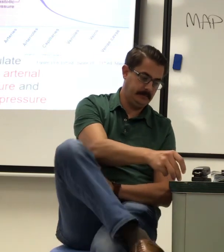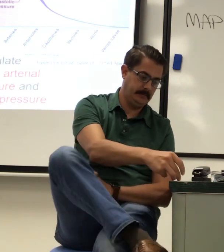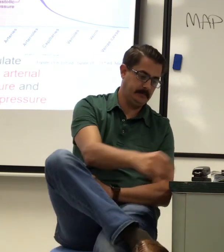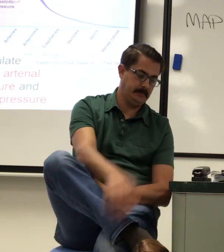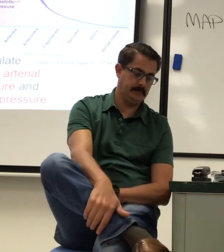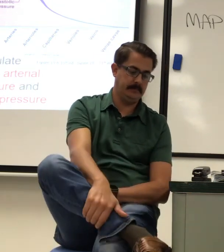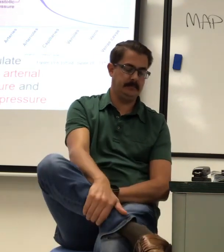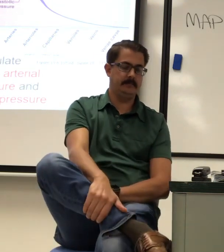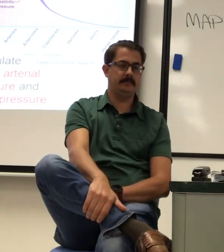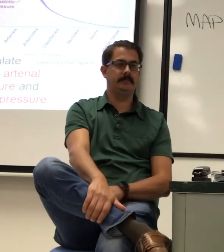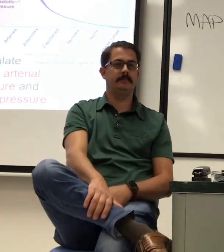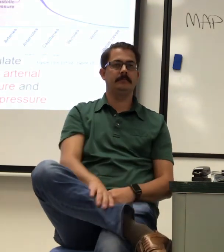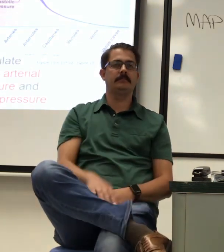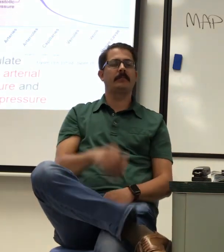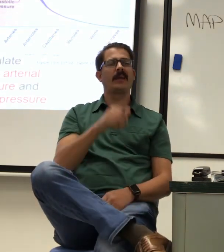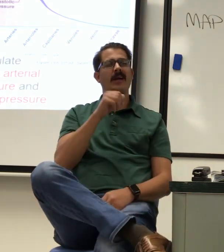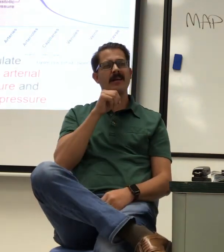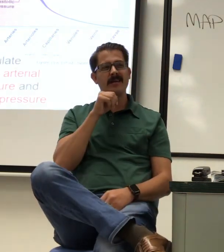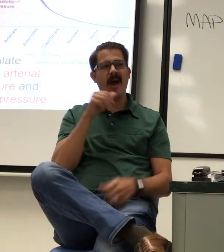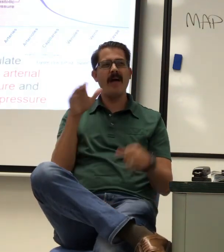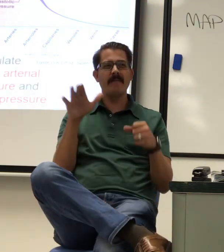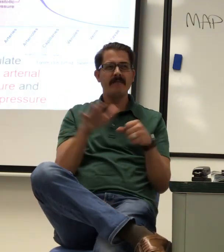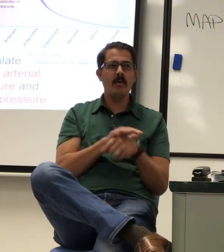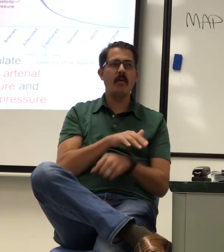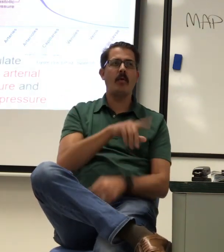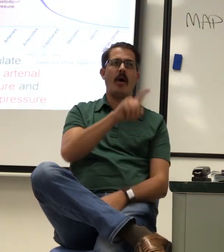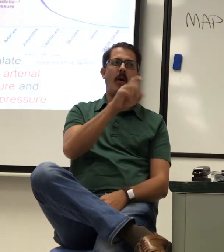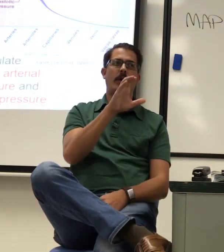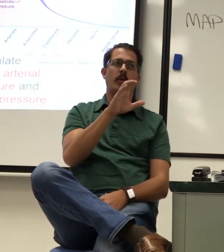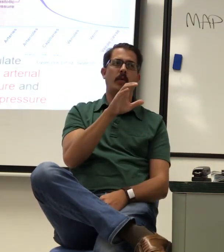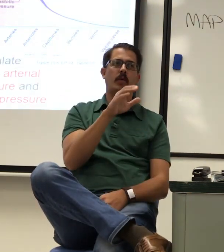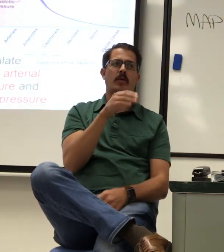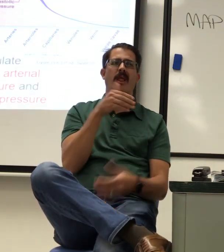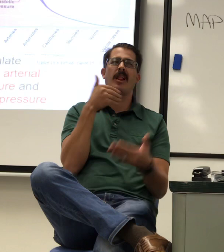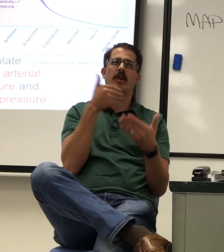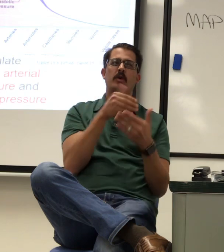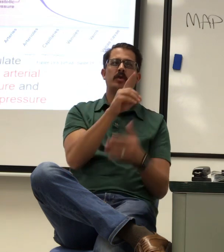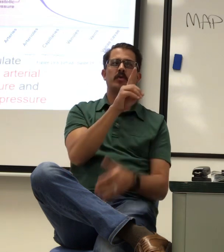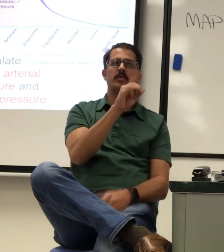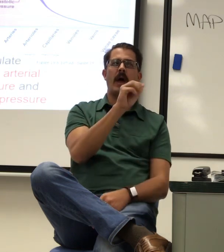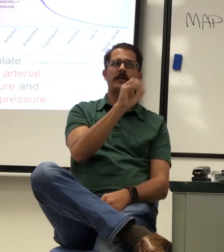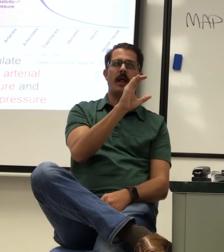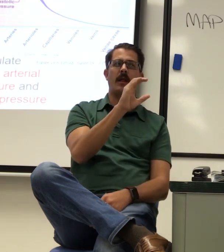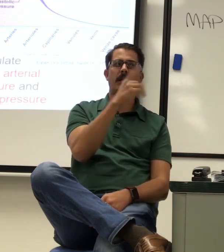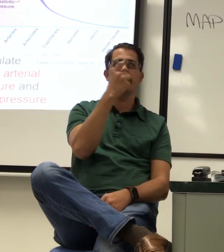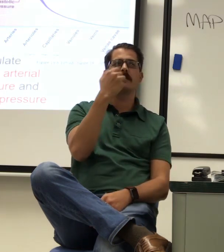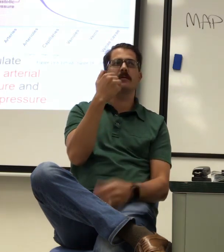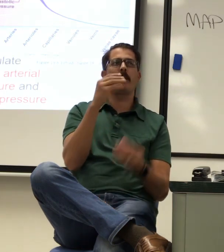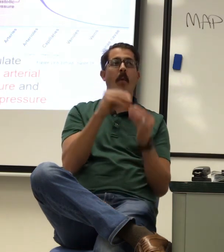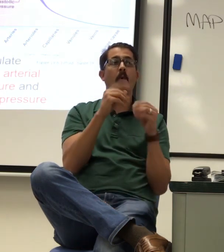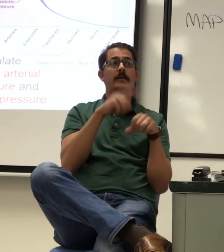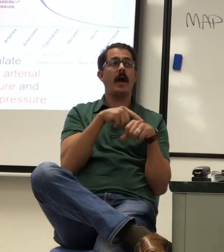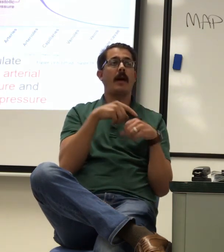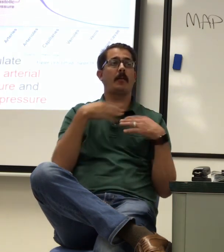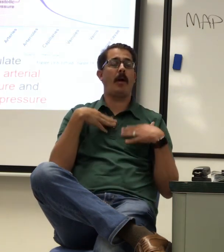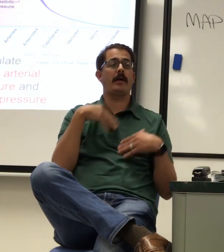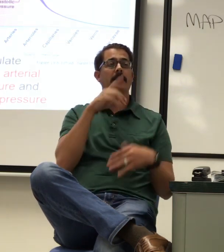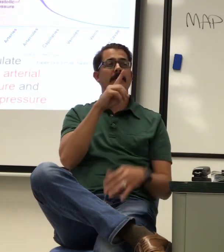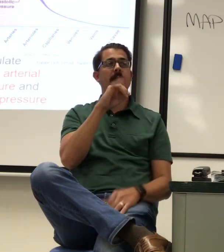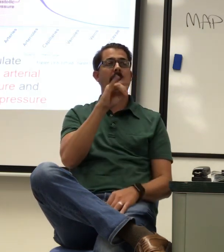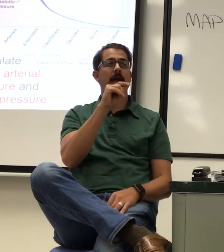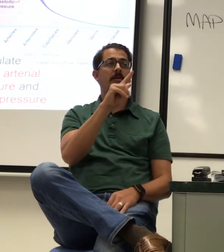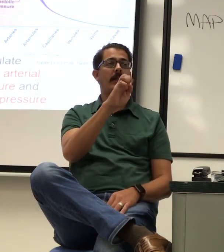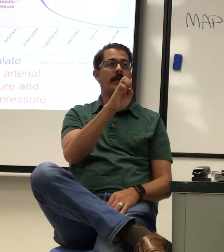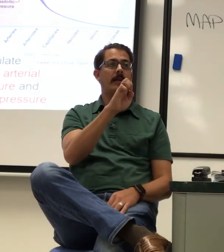So it's not quite 100, right? It's closer to the diastolic because you spend more time in diastole. So that's one thing you should do. So I told you how